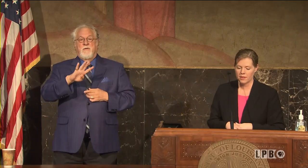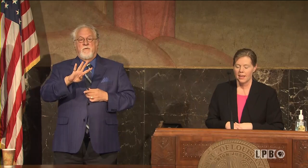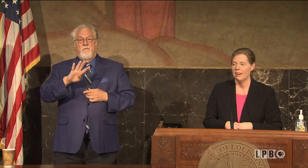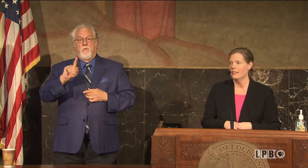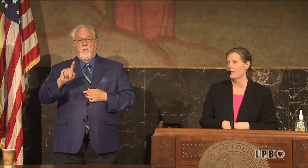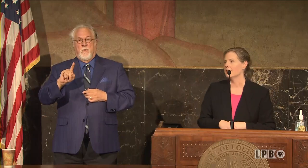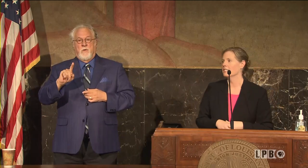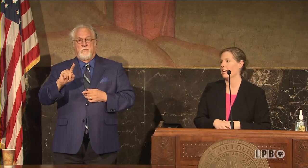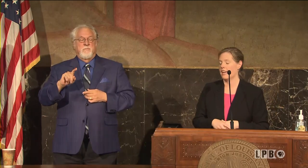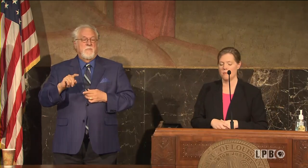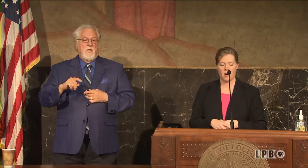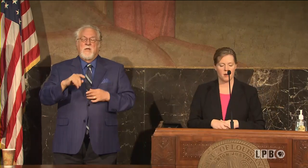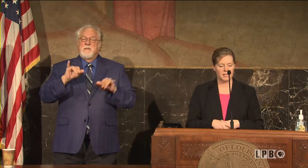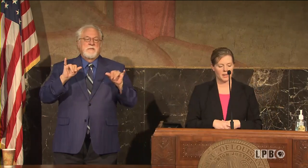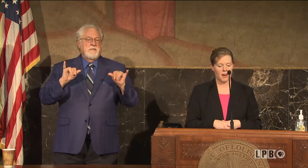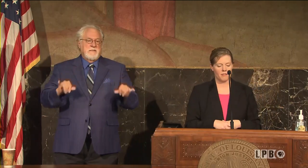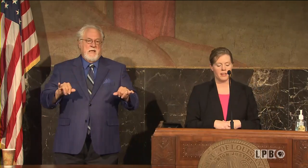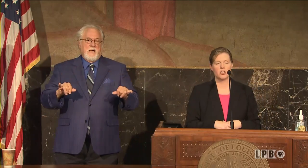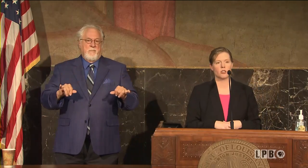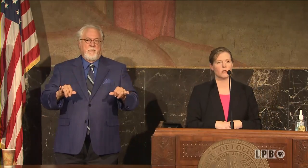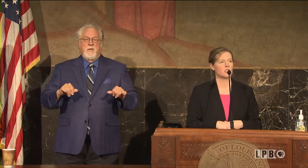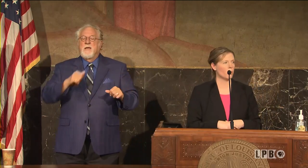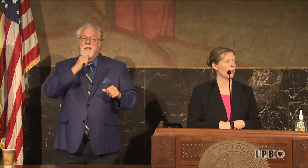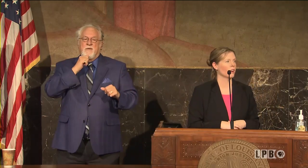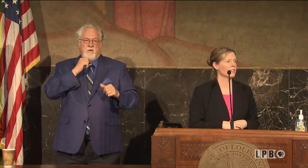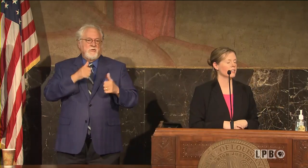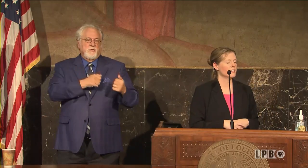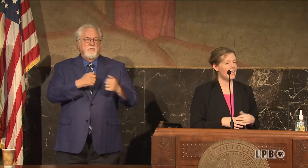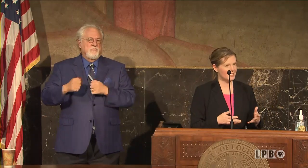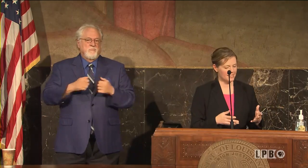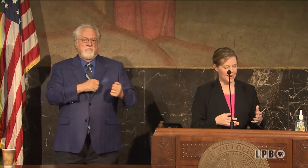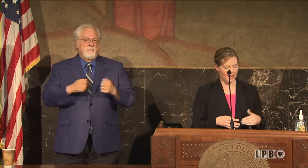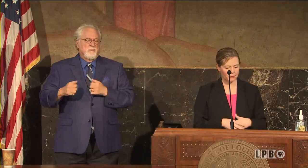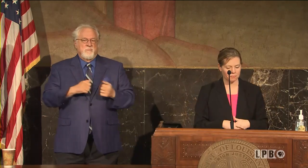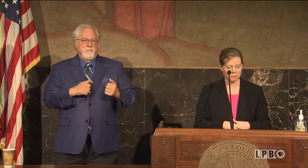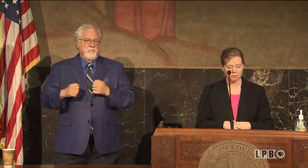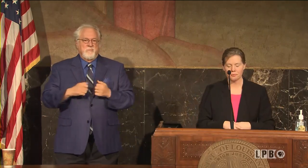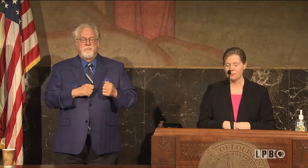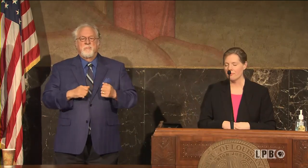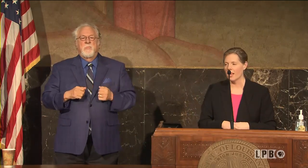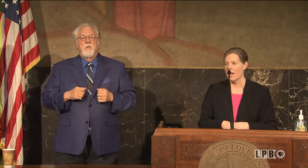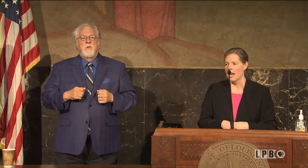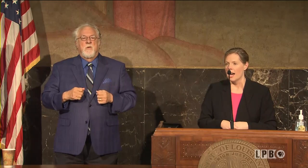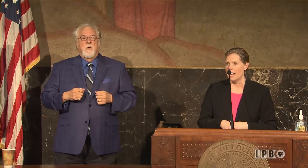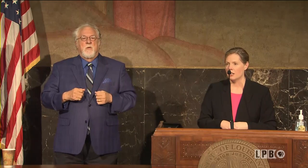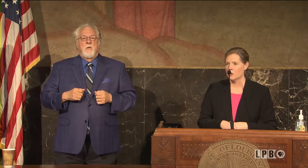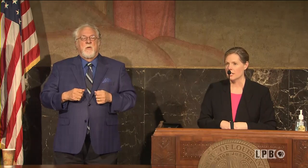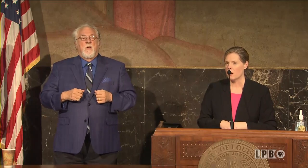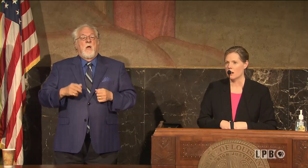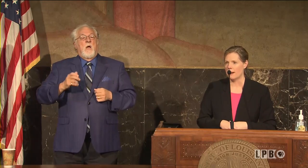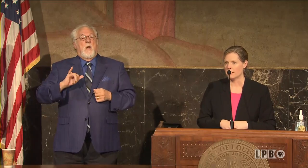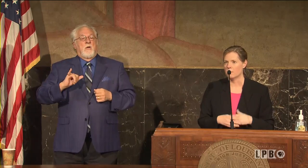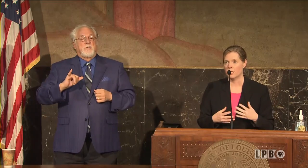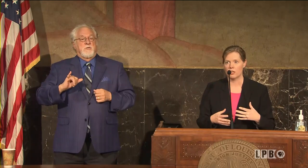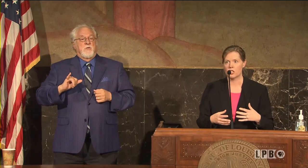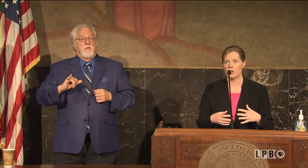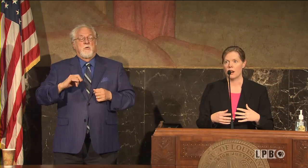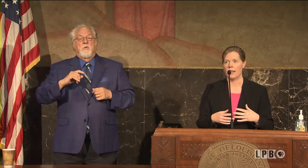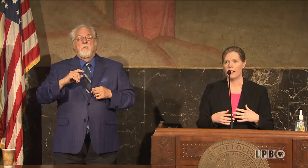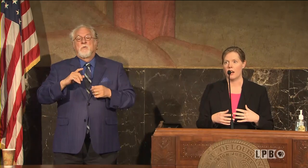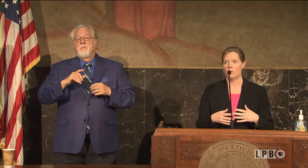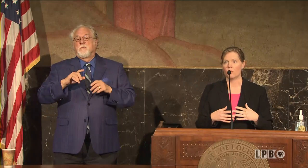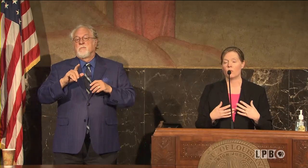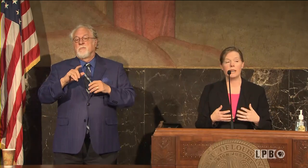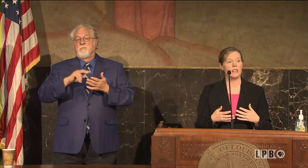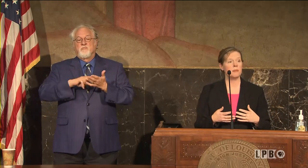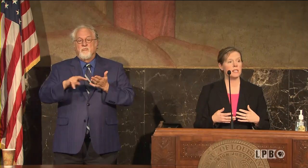741-741. It does the same. It's a confidential support text line. I also want to talk about some literature